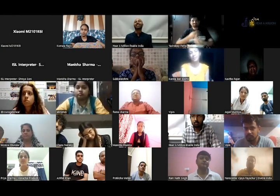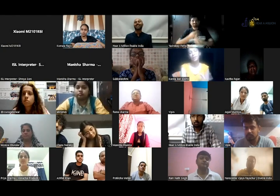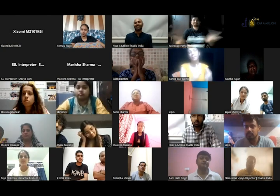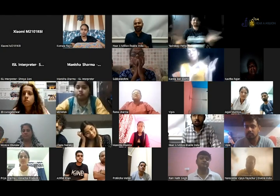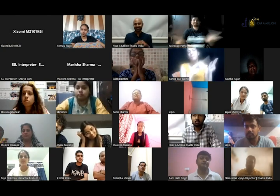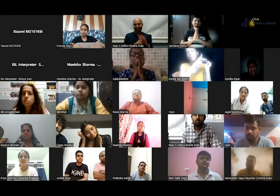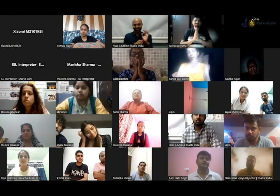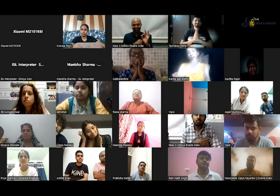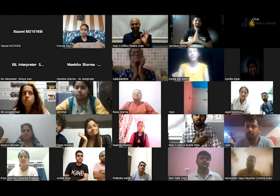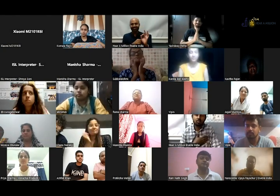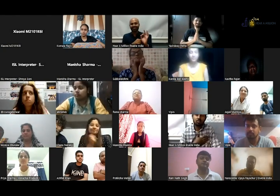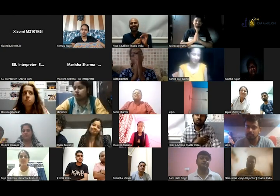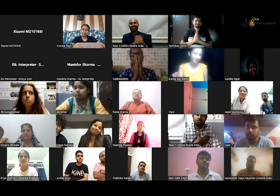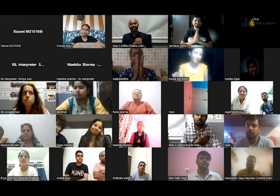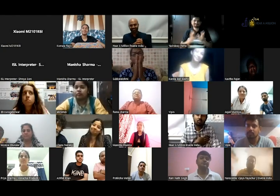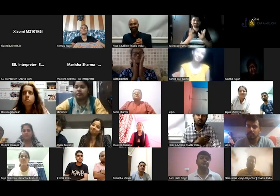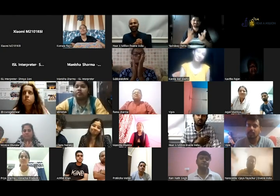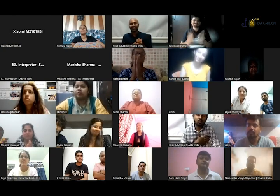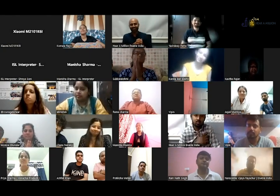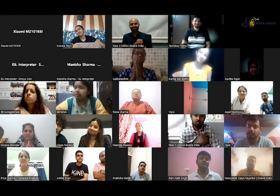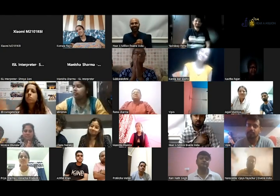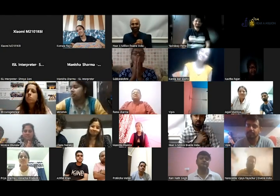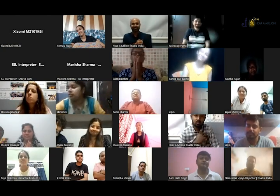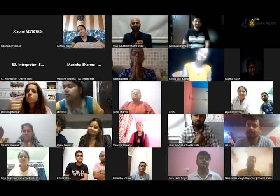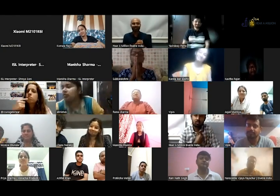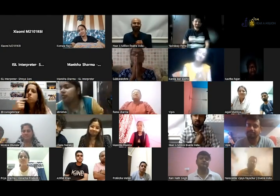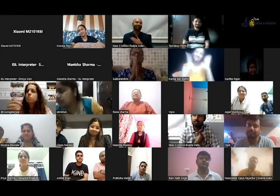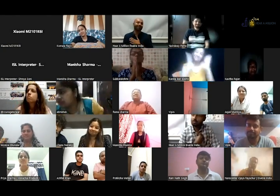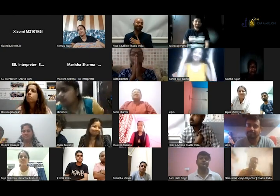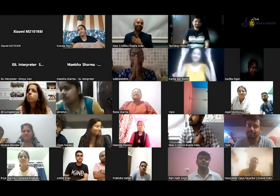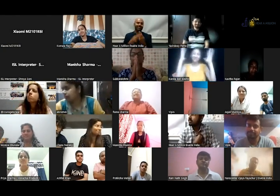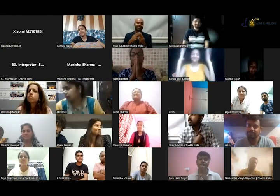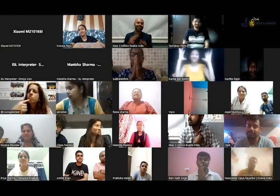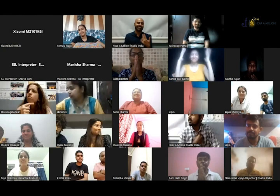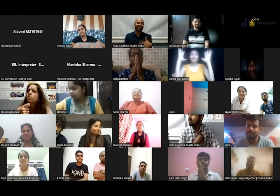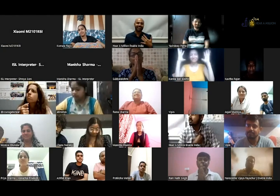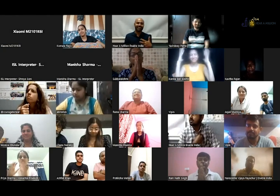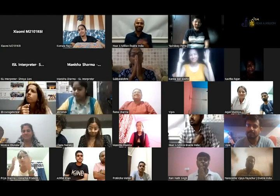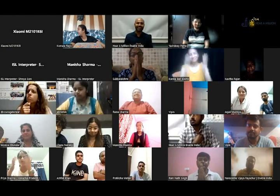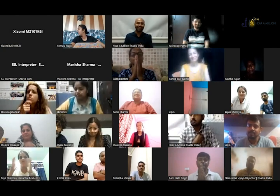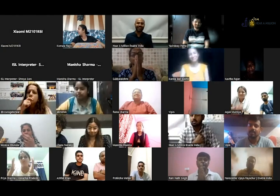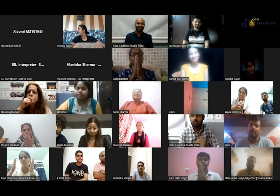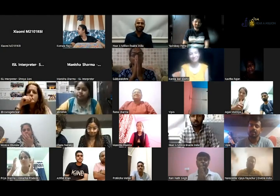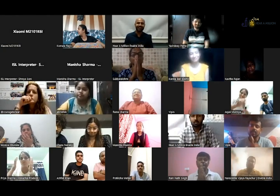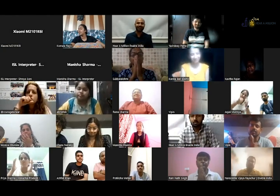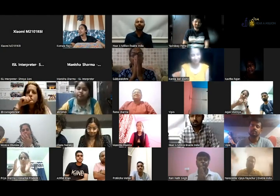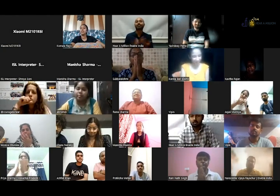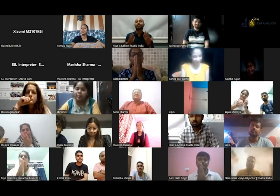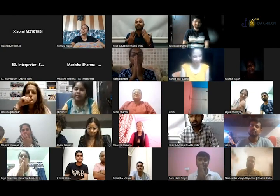and get that diamond back from the God. I would really request to all of you.